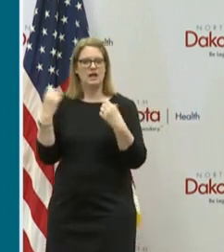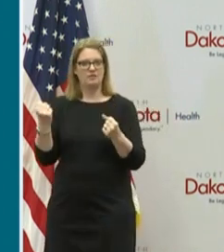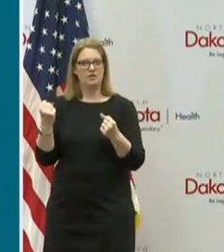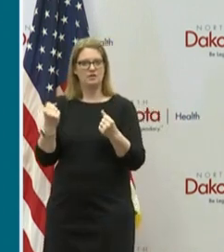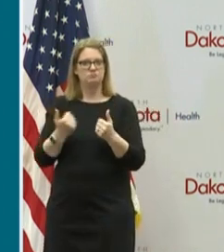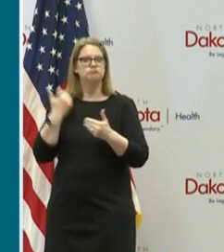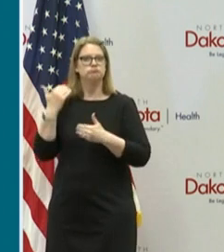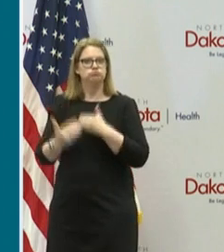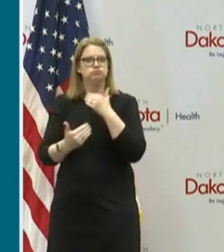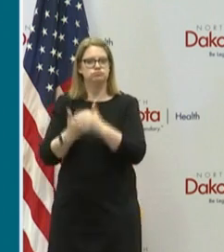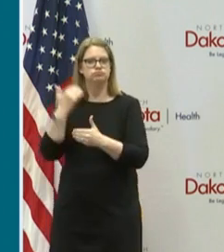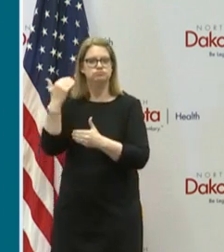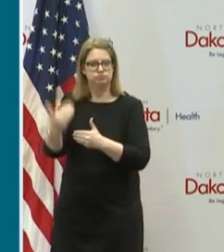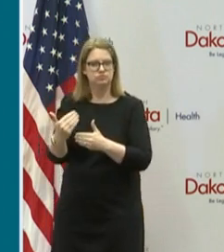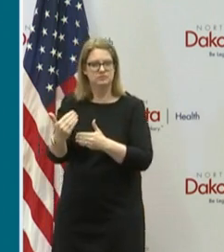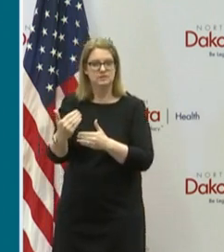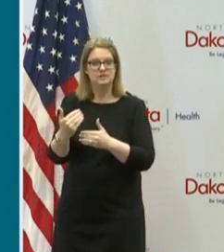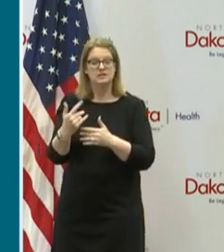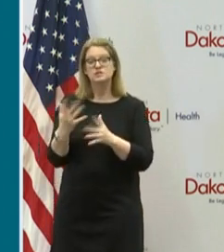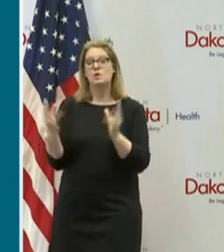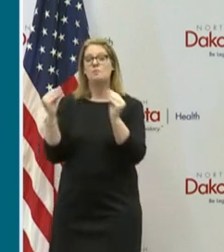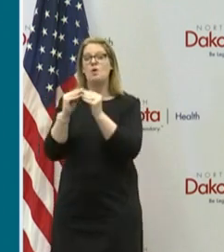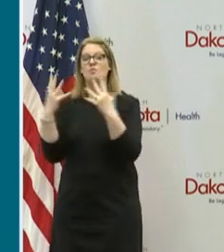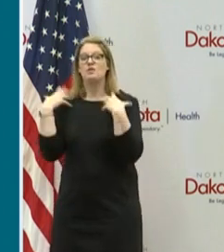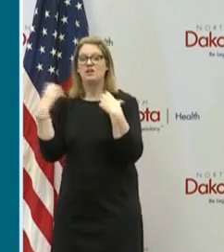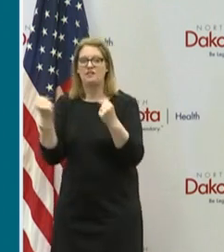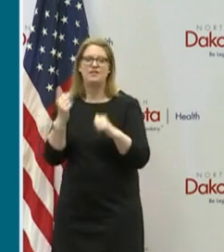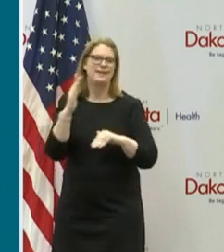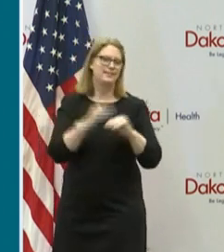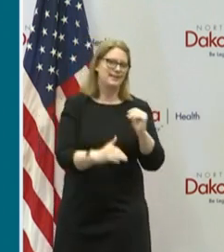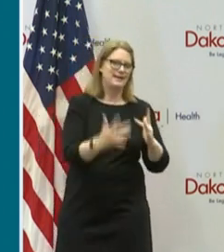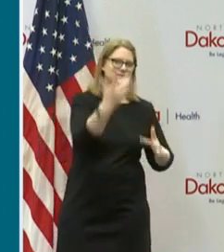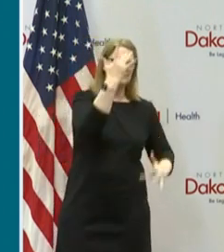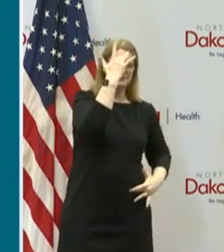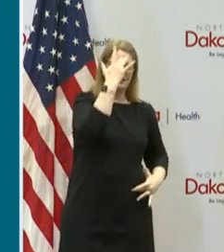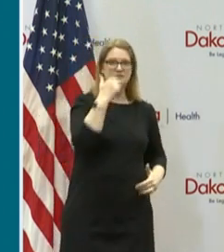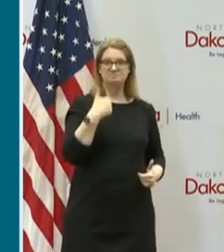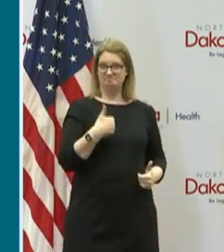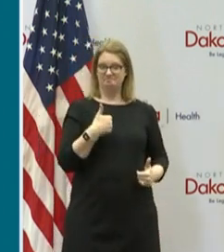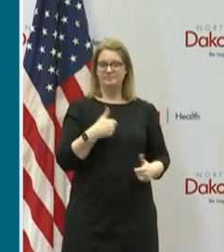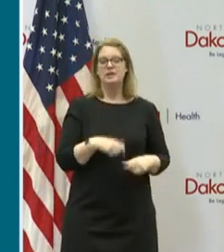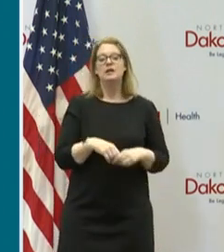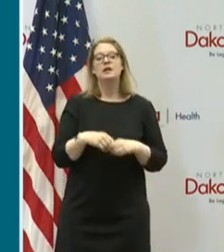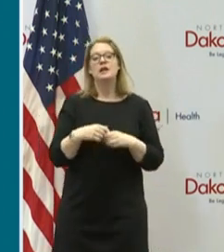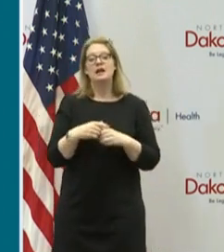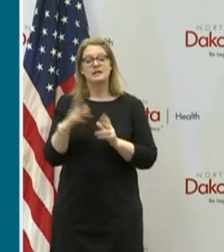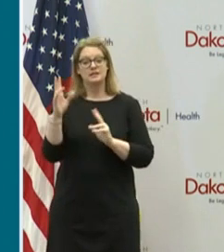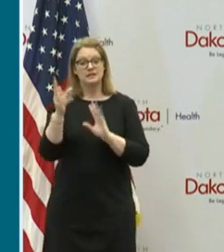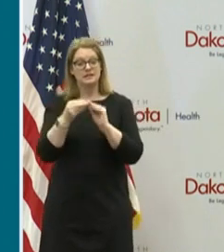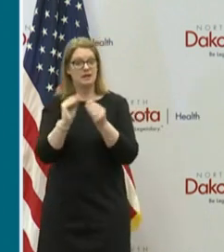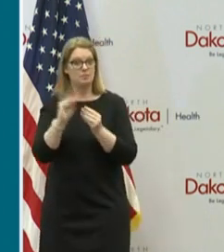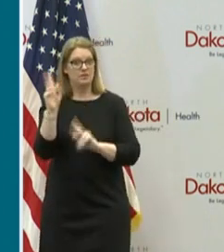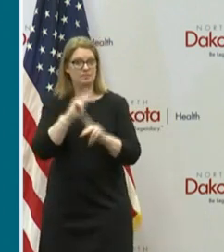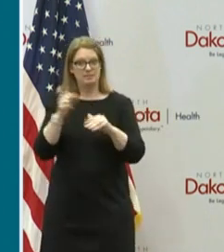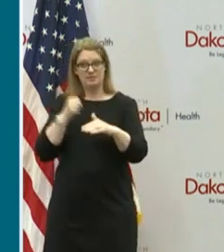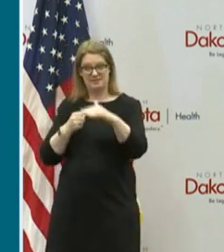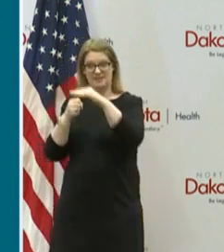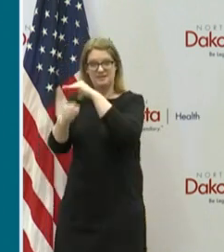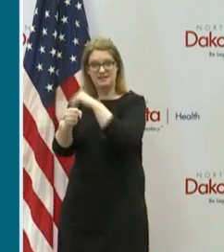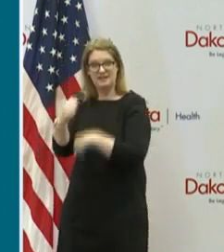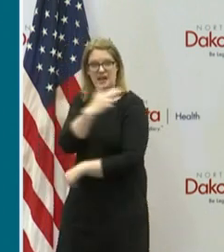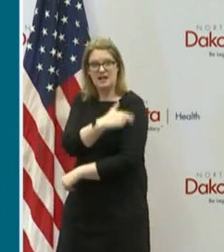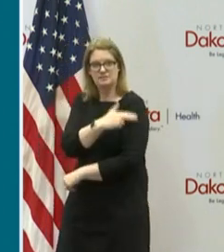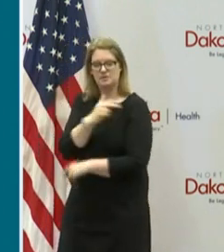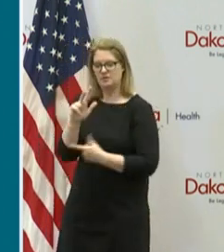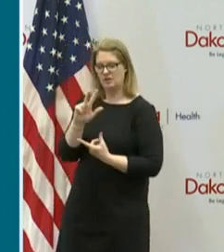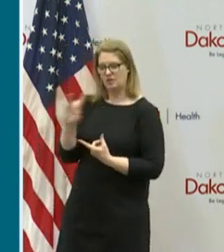well ahead of those that are still active, which is a good thing. And hospitalizations at 38, which